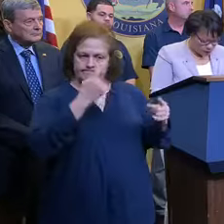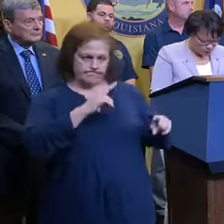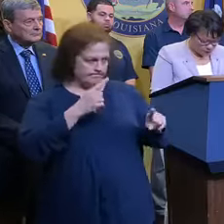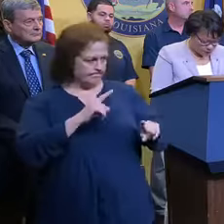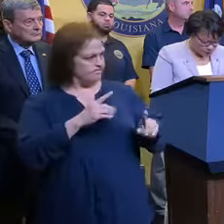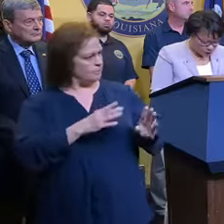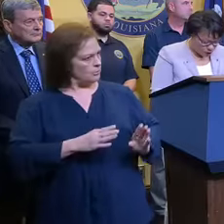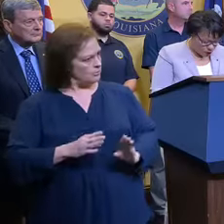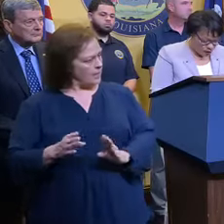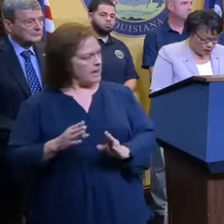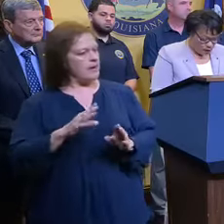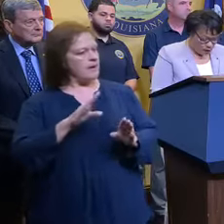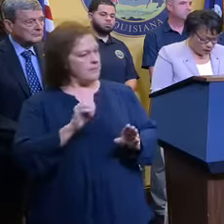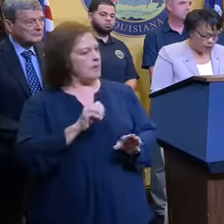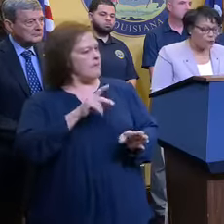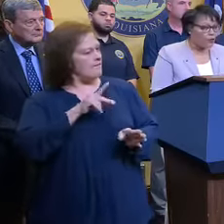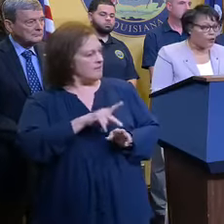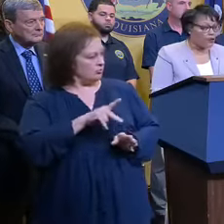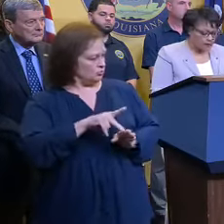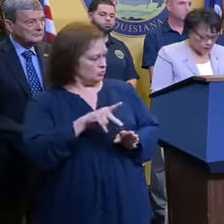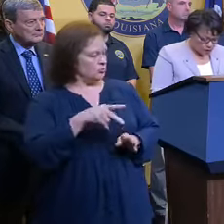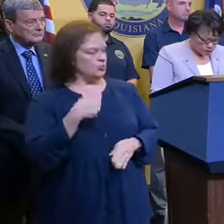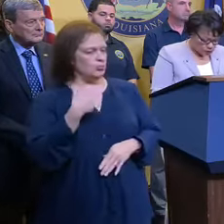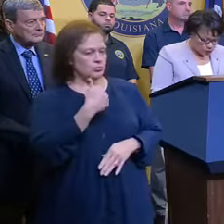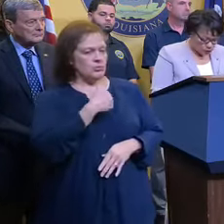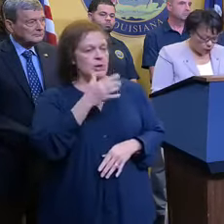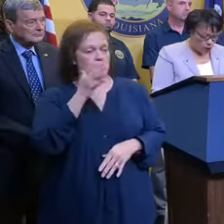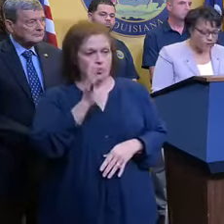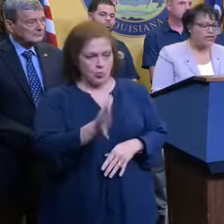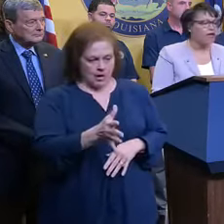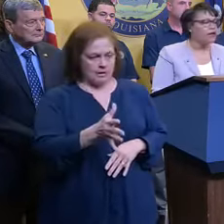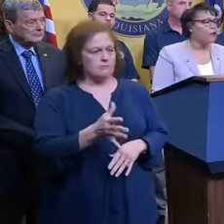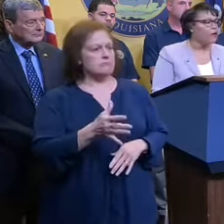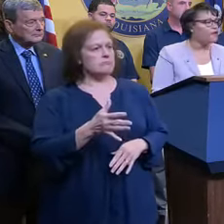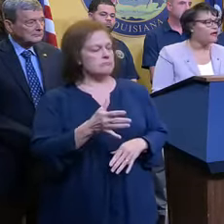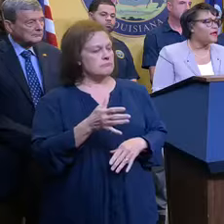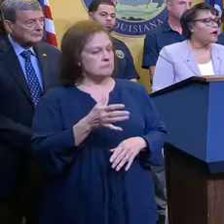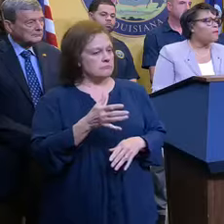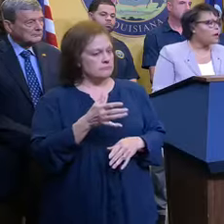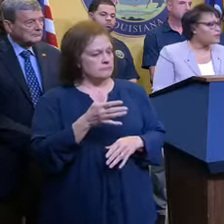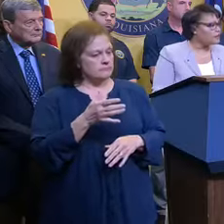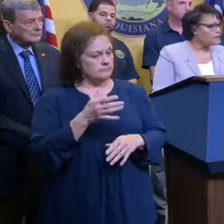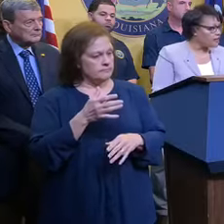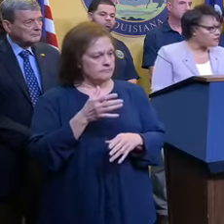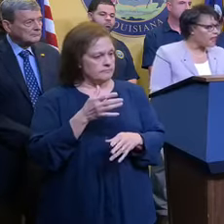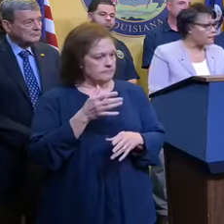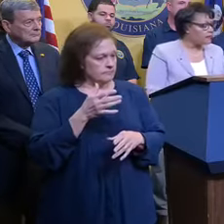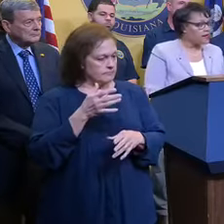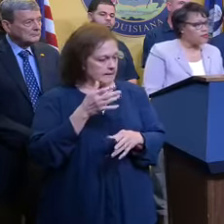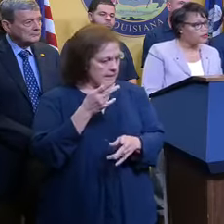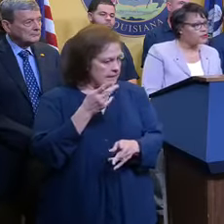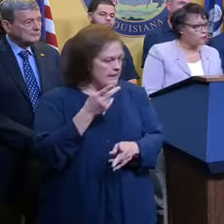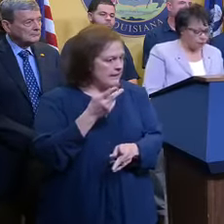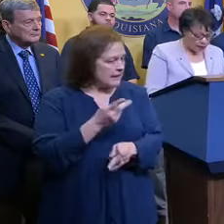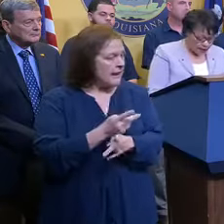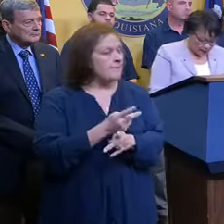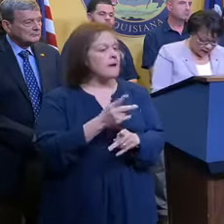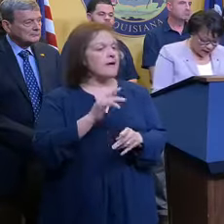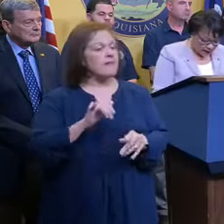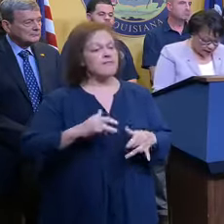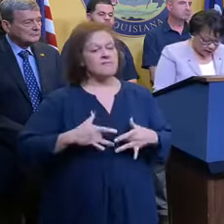absolutely professional. We will and continue to hold steady on the public events that were canceled for